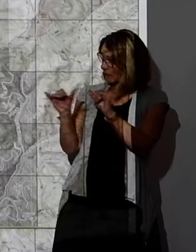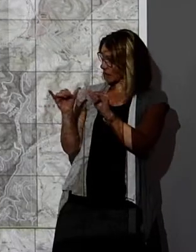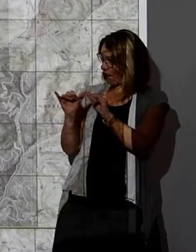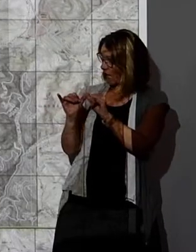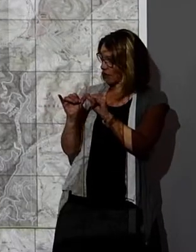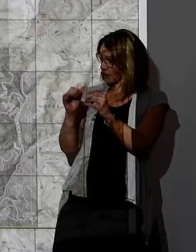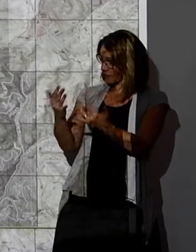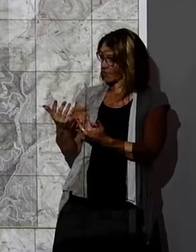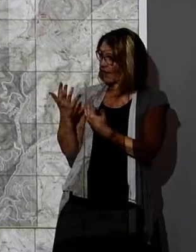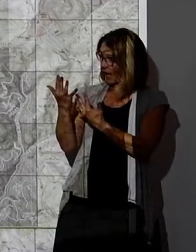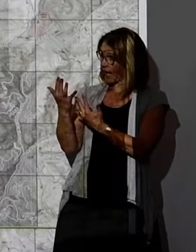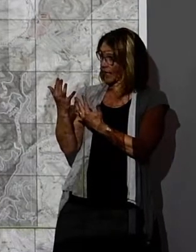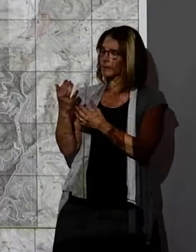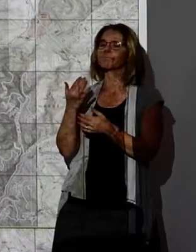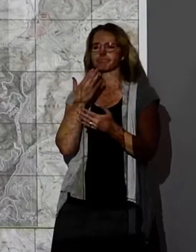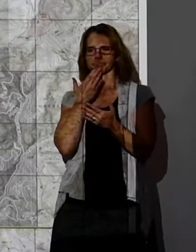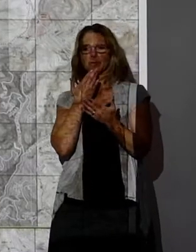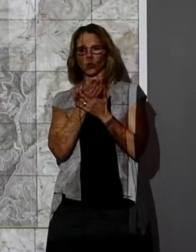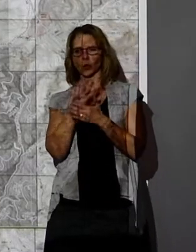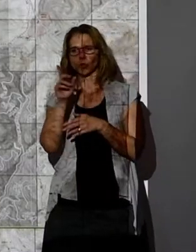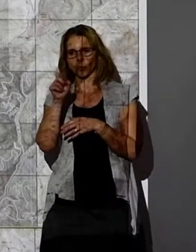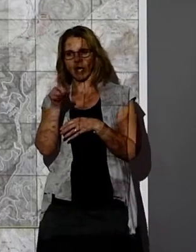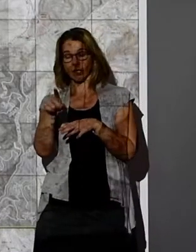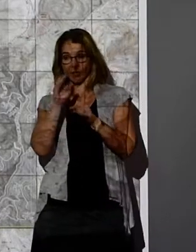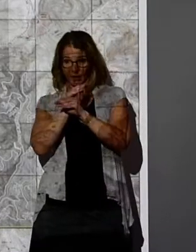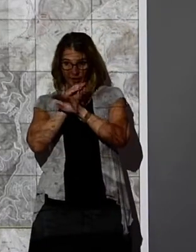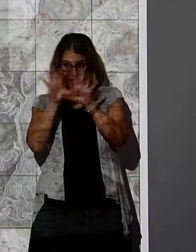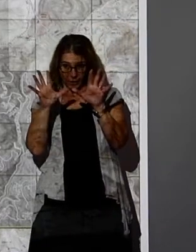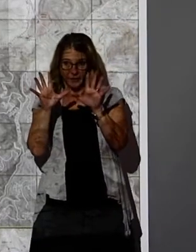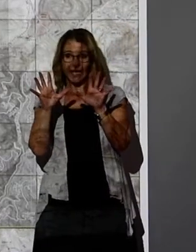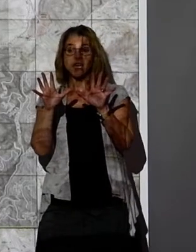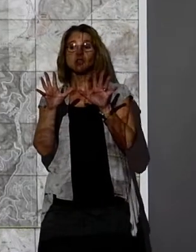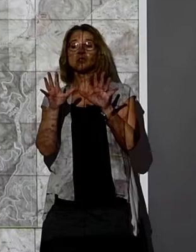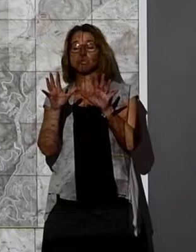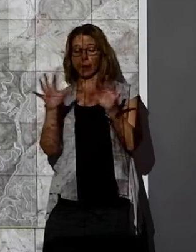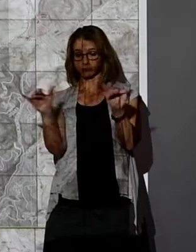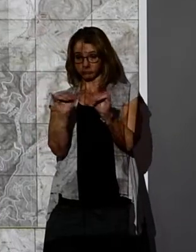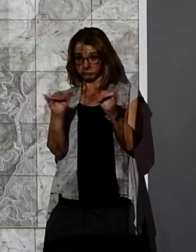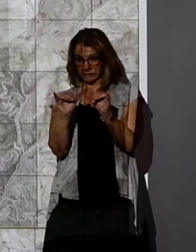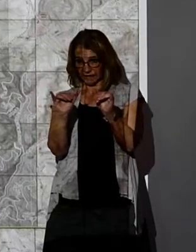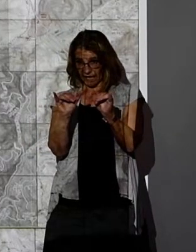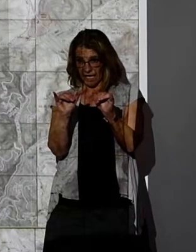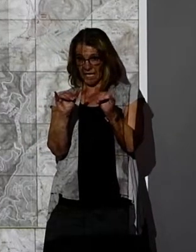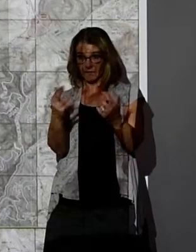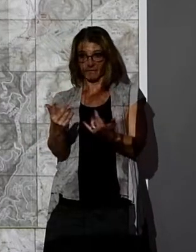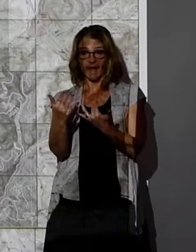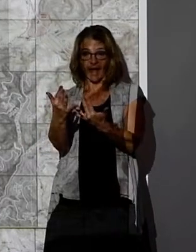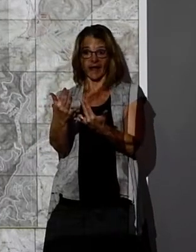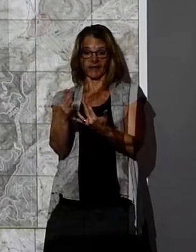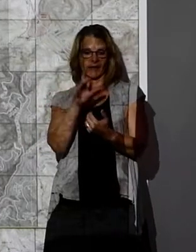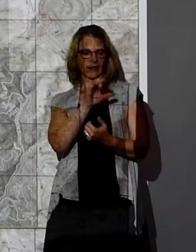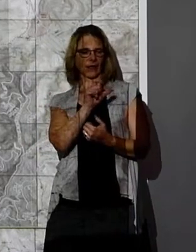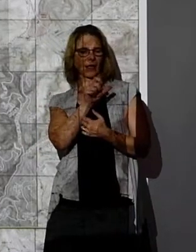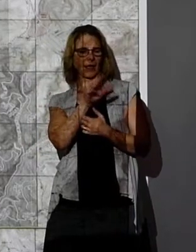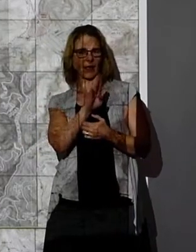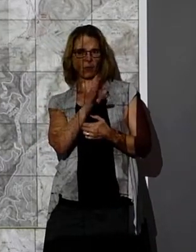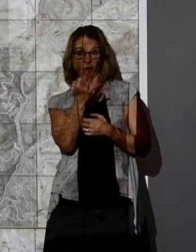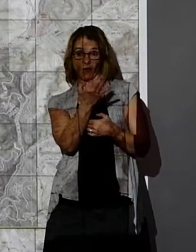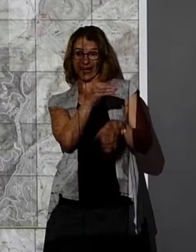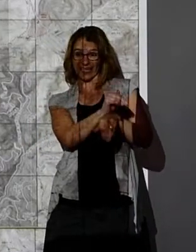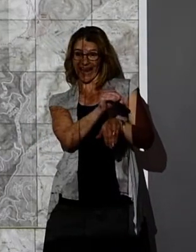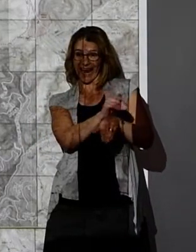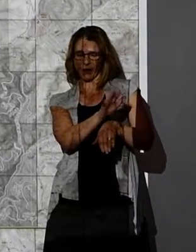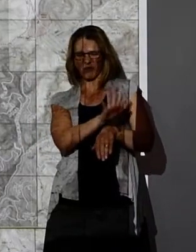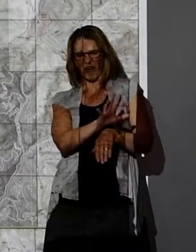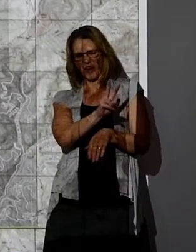fire? Yeah, good question. Clarification on the size of the fire. As Caleb said, about Friday night, we thought it was